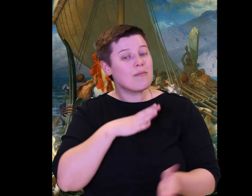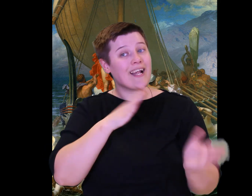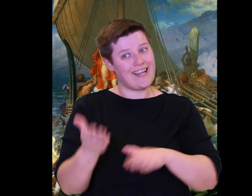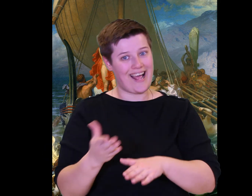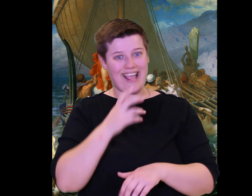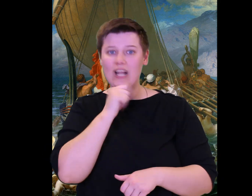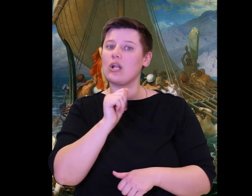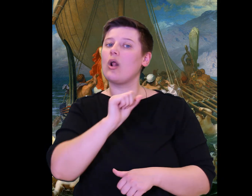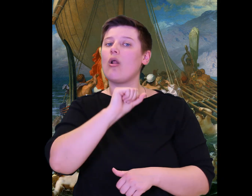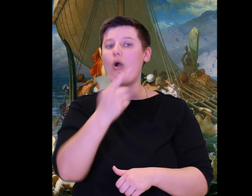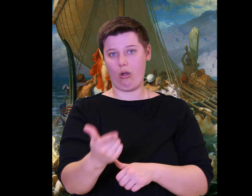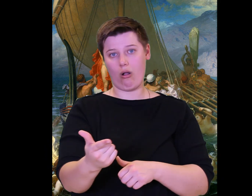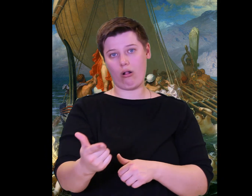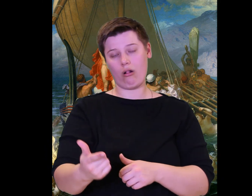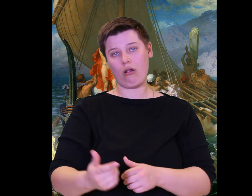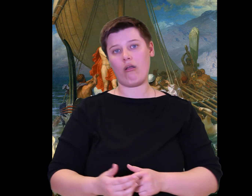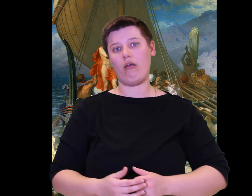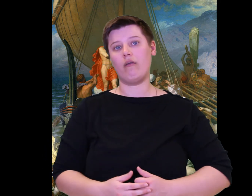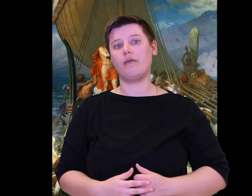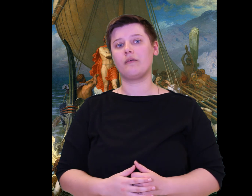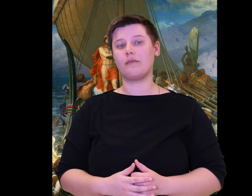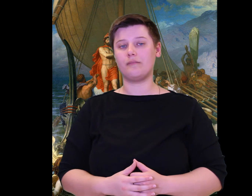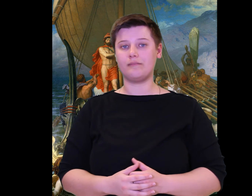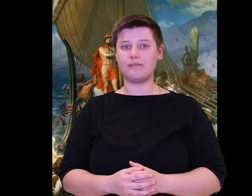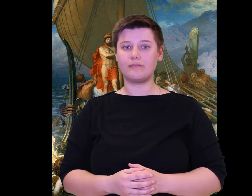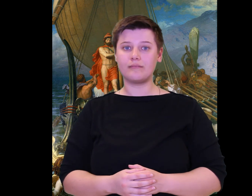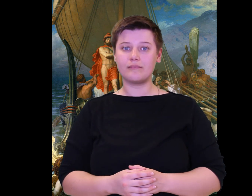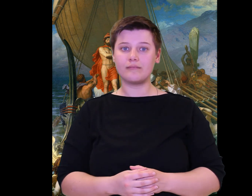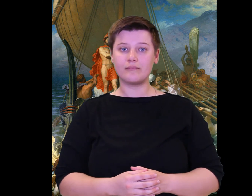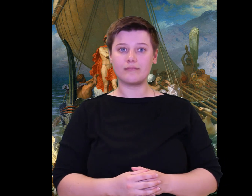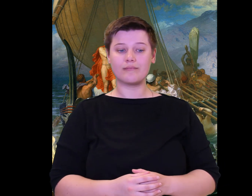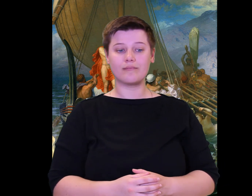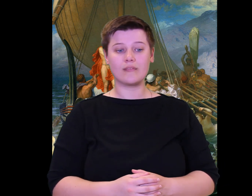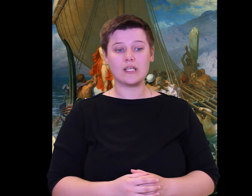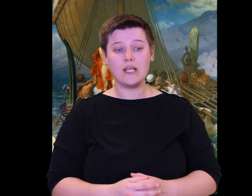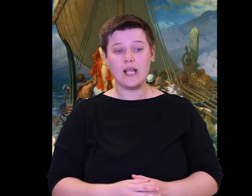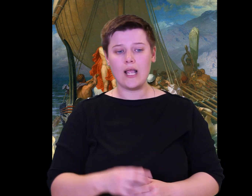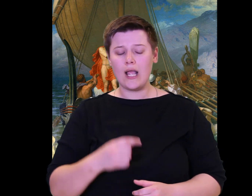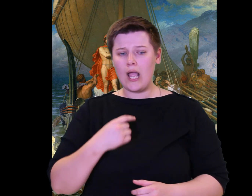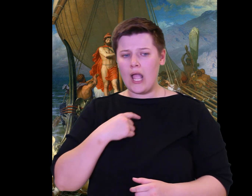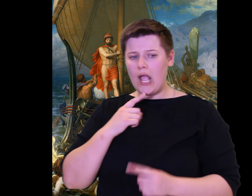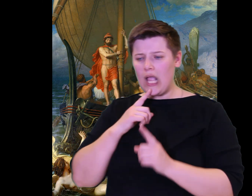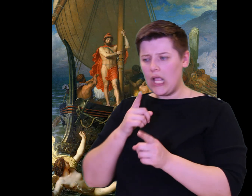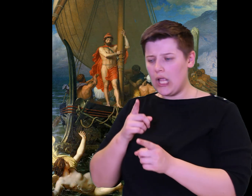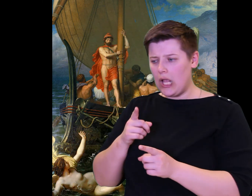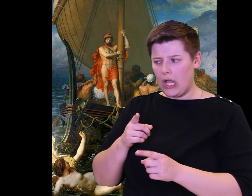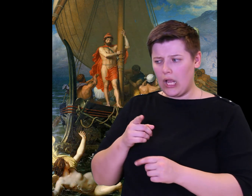across. This second rock is lower down, and on it there grows a fig tree with thick